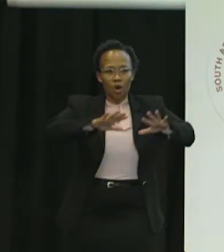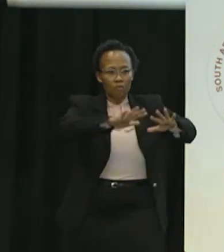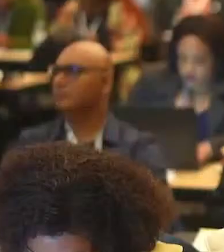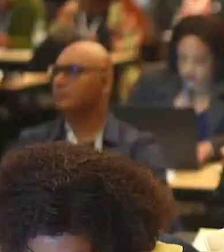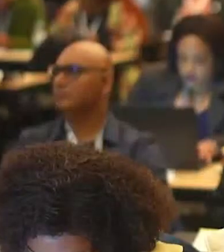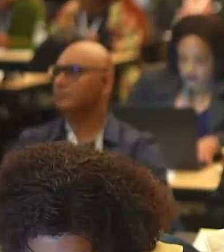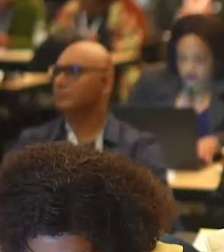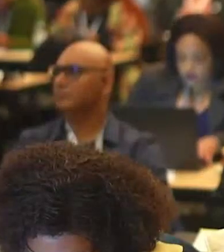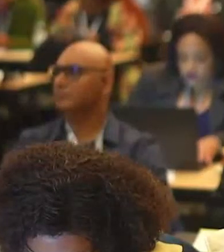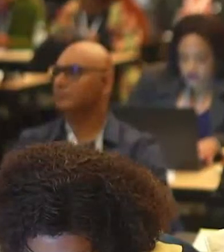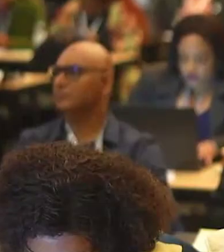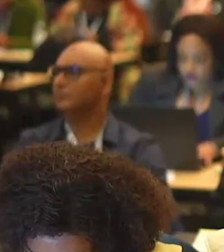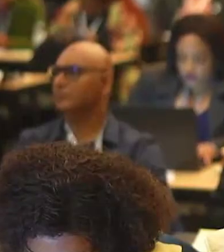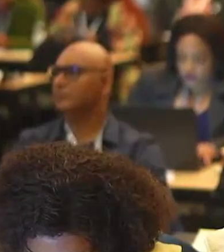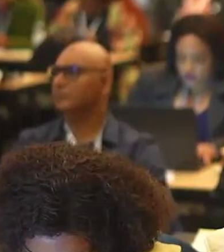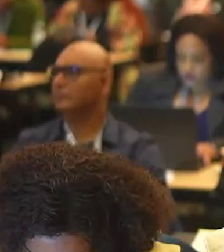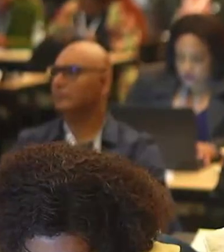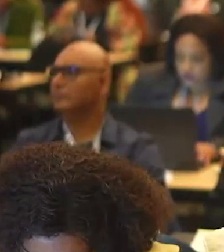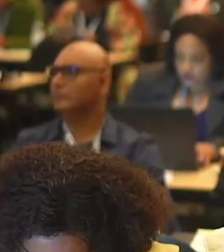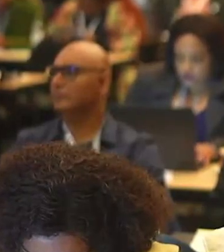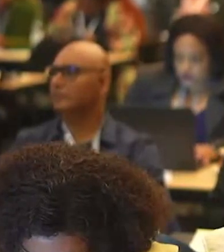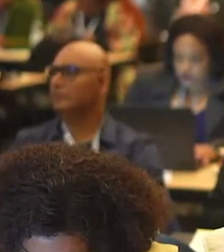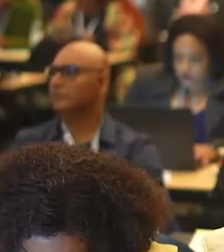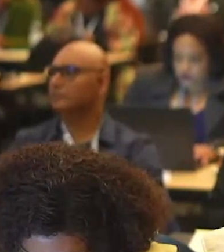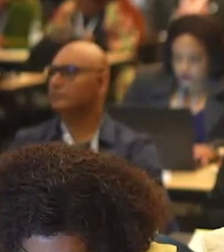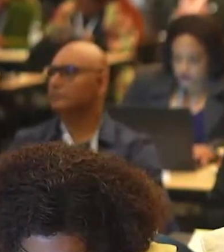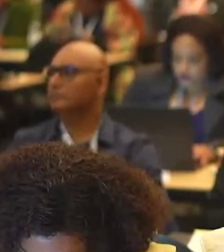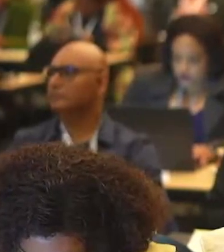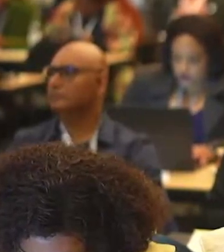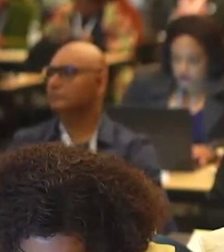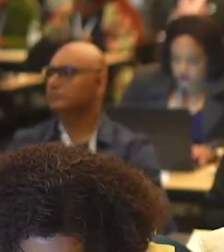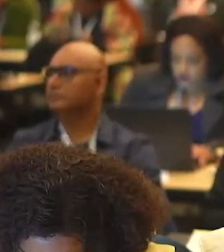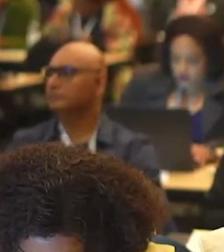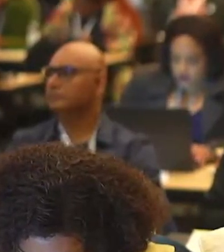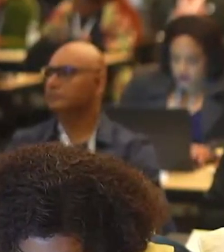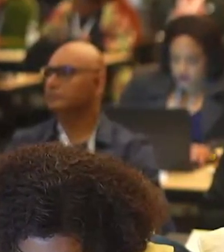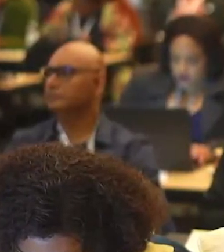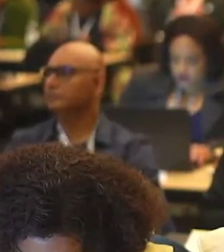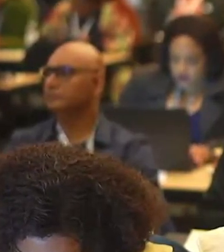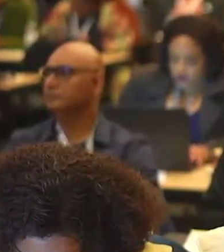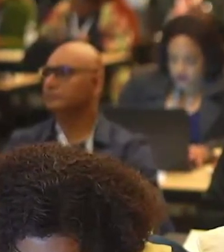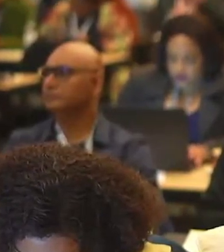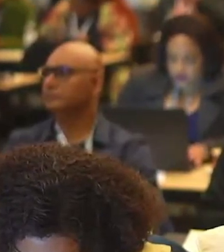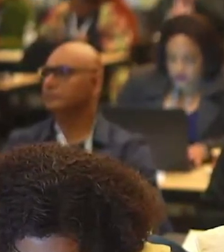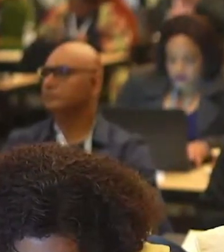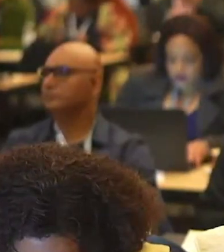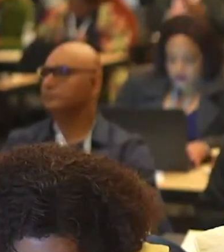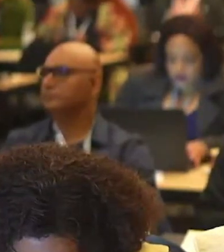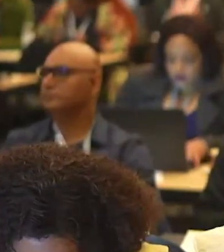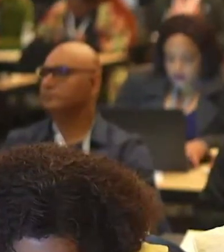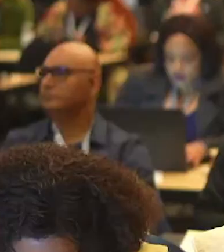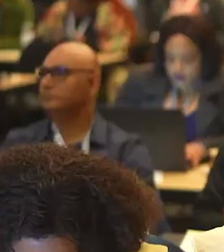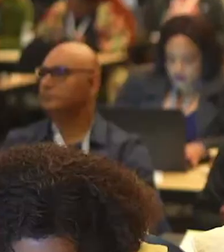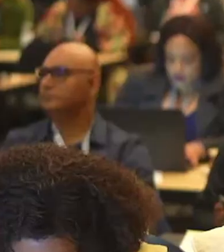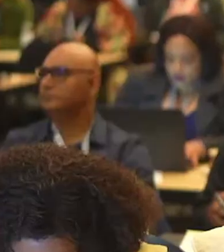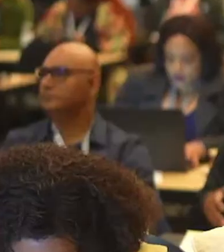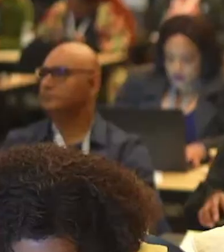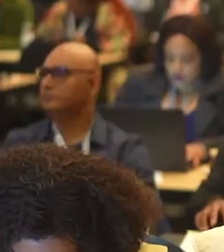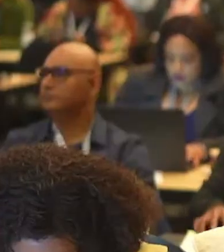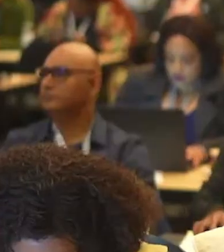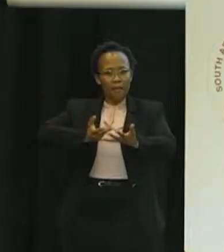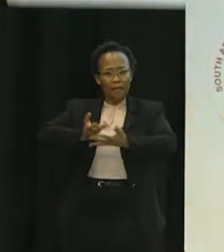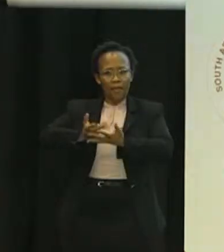But I'm happy to see that some of these topics are topics that are going to be discussed in this forum. With the sharing of new